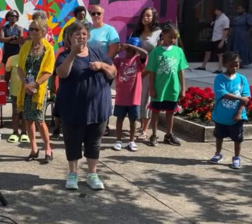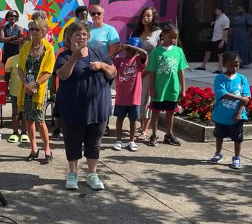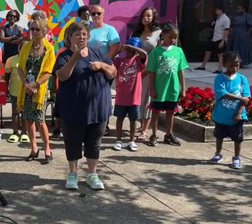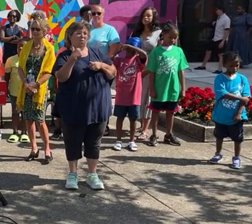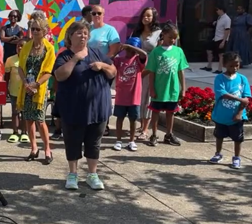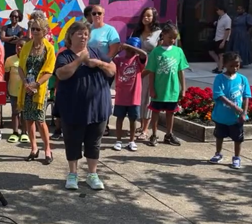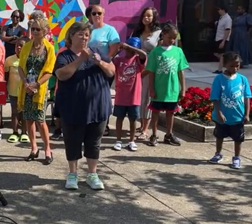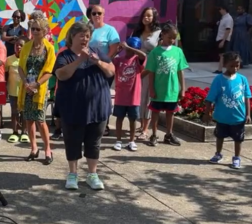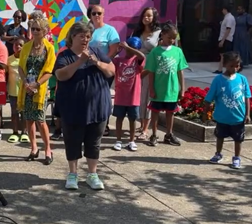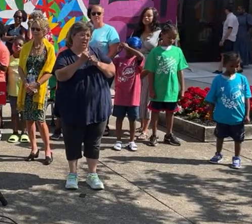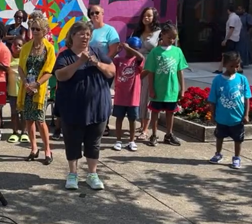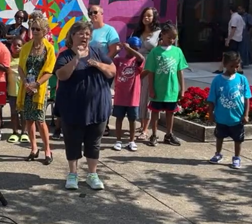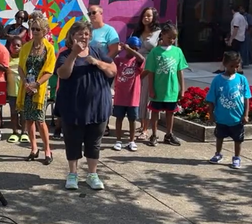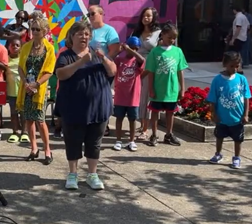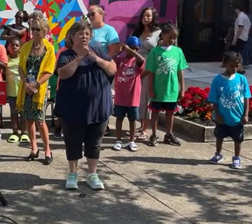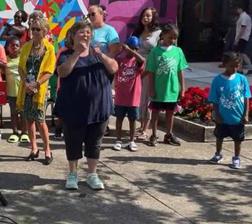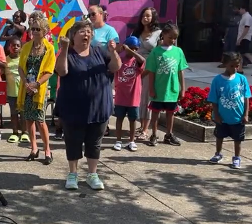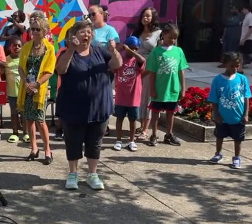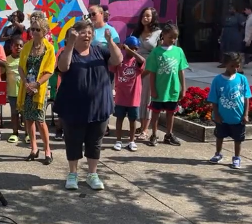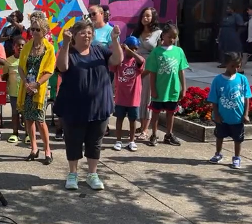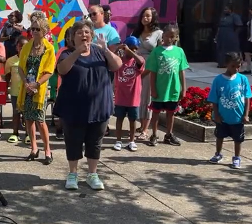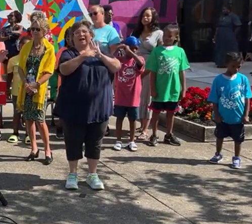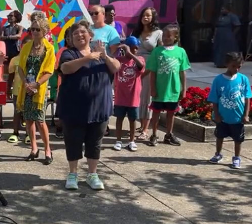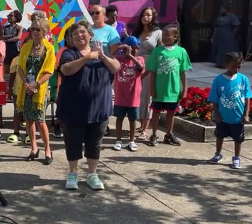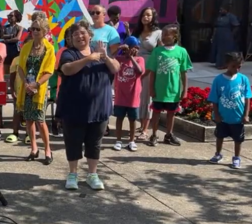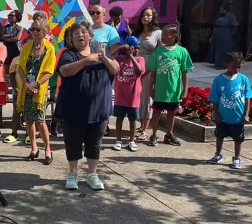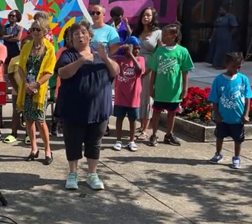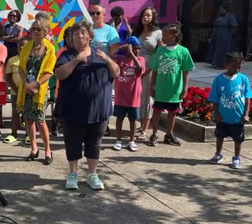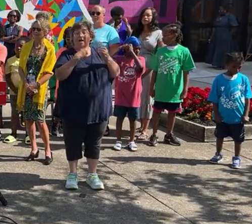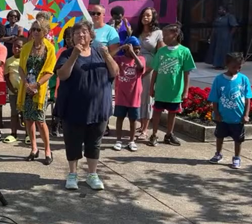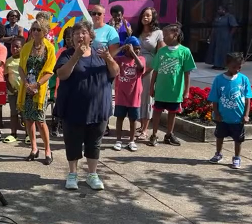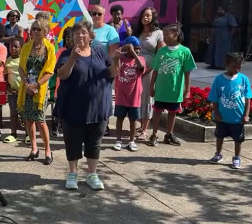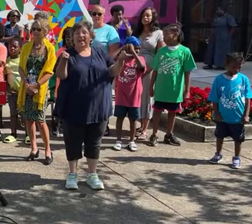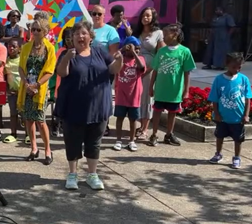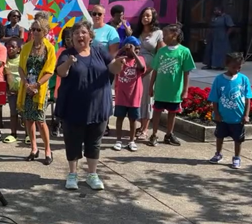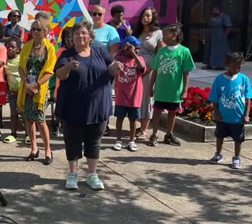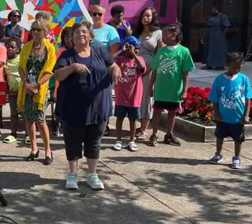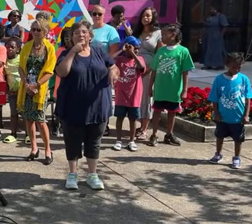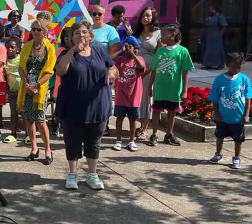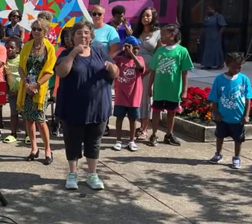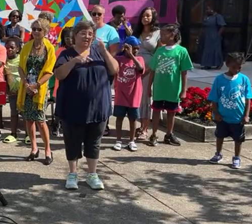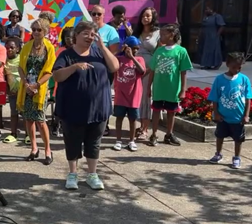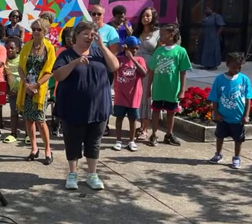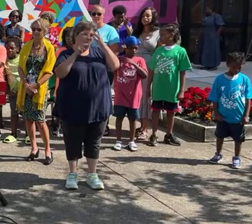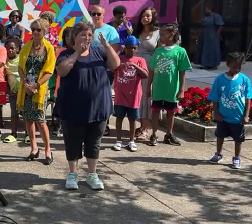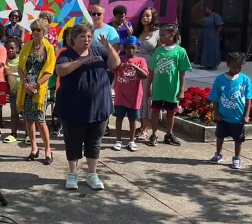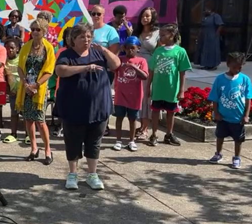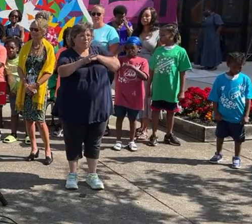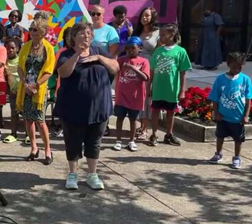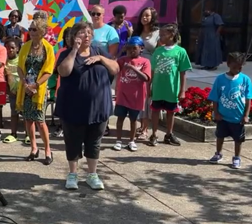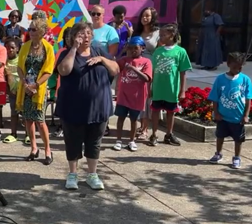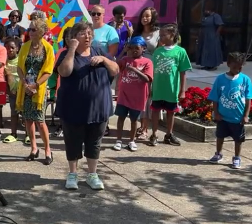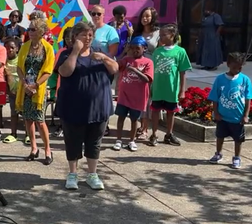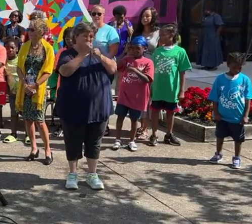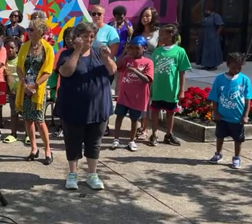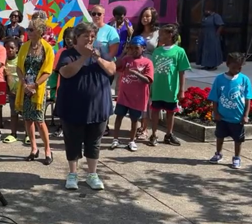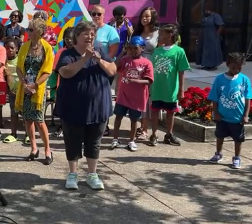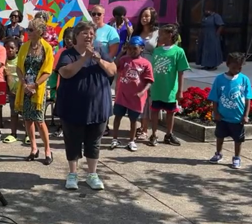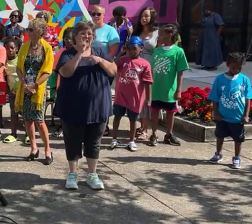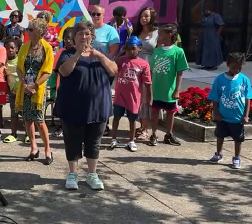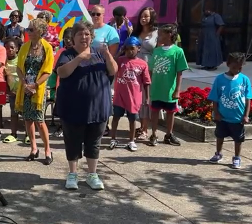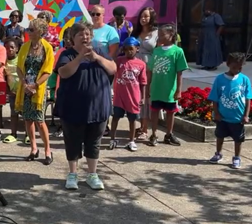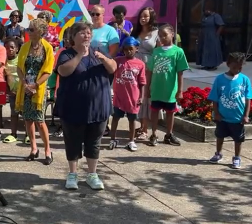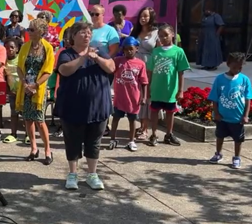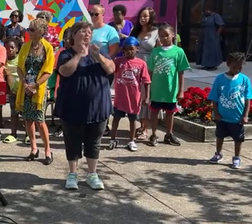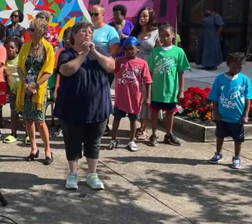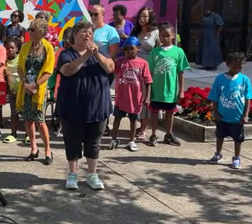going to be producing a 10-year anniversary exhibition. So we've got a lot coming up for the public, and we look forward to creating this kind of